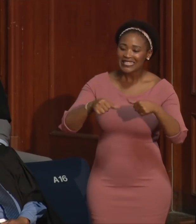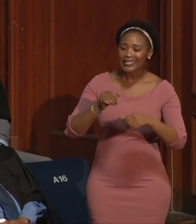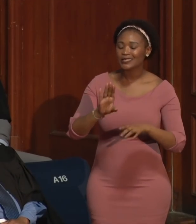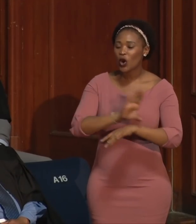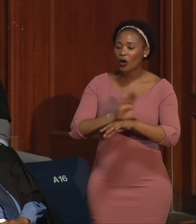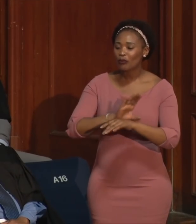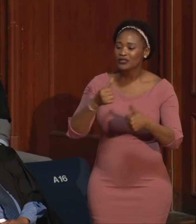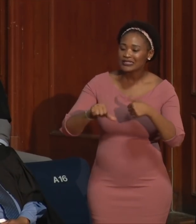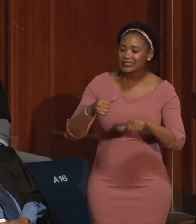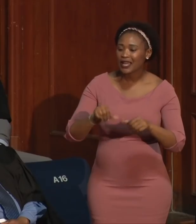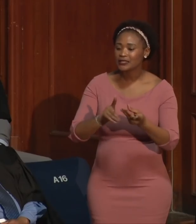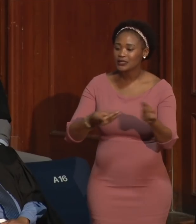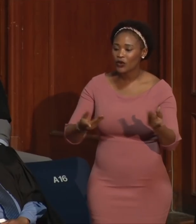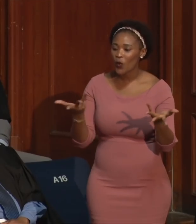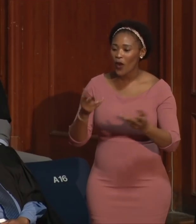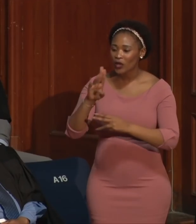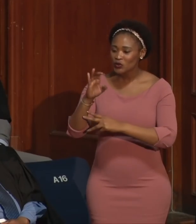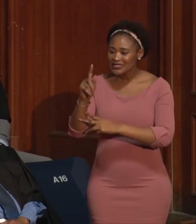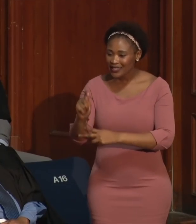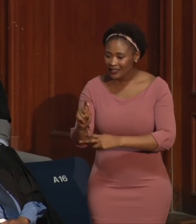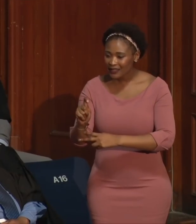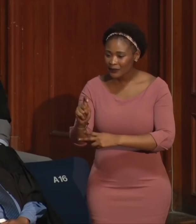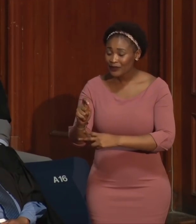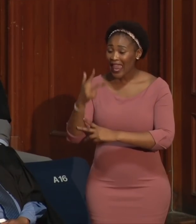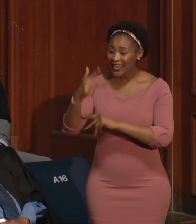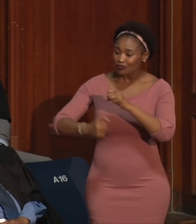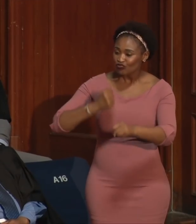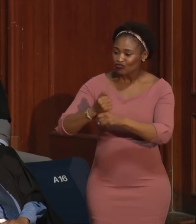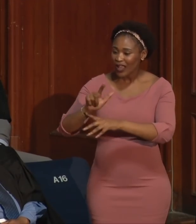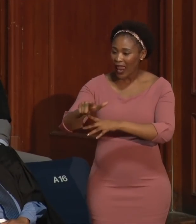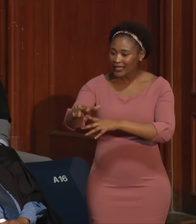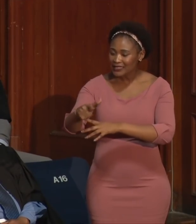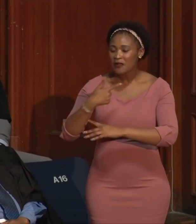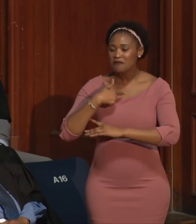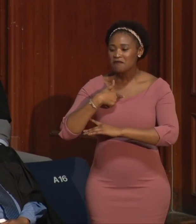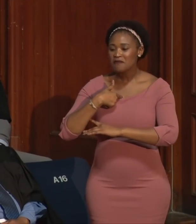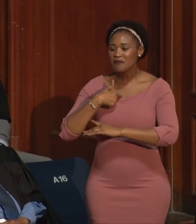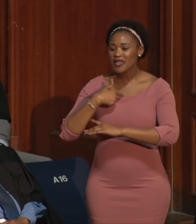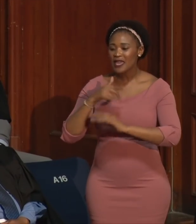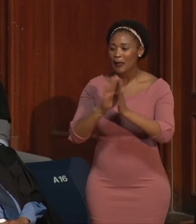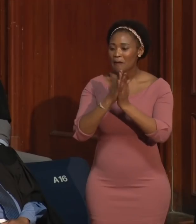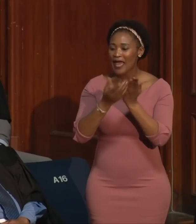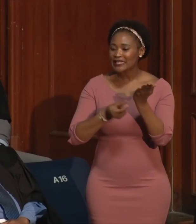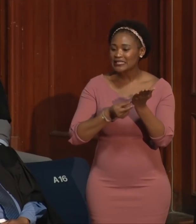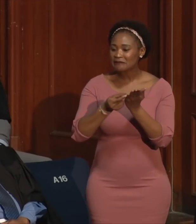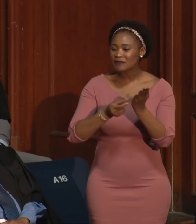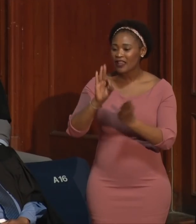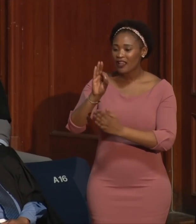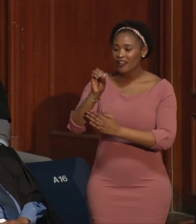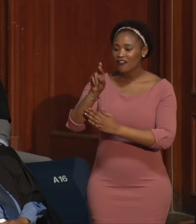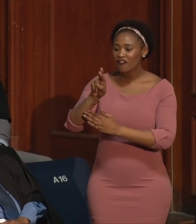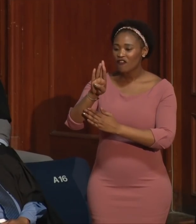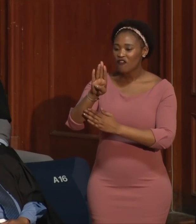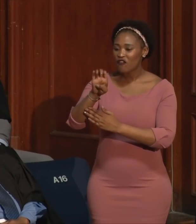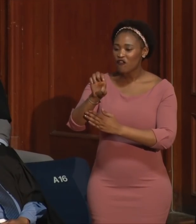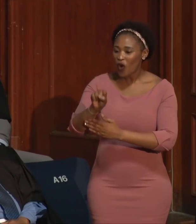UCT. Less than 8 years later, I was featured on the cover of Forbes Africa alongside Wendy